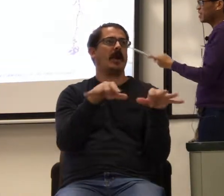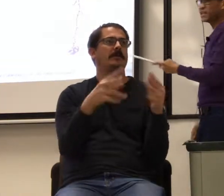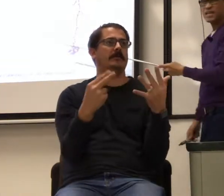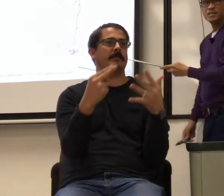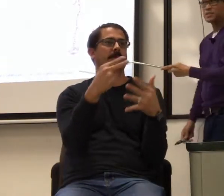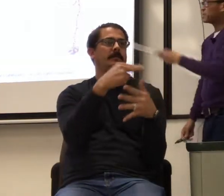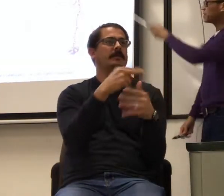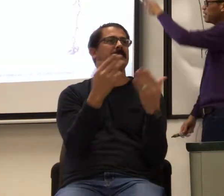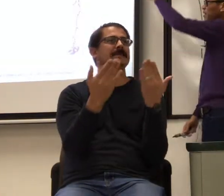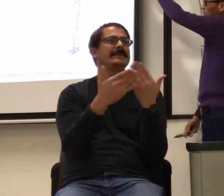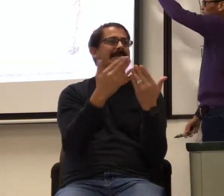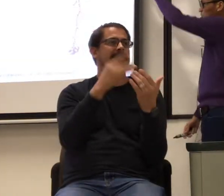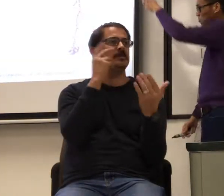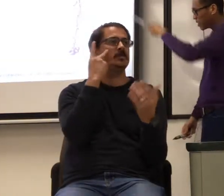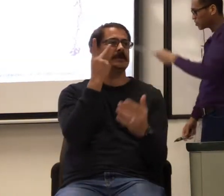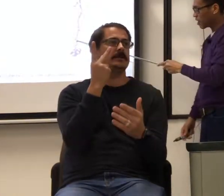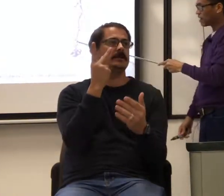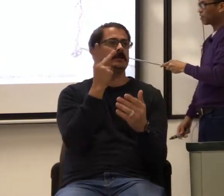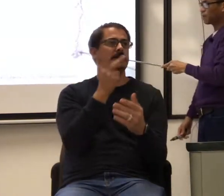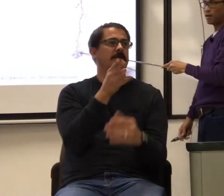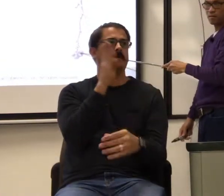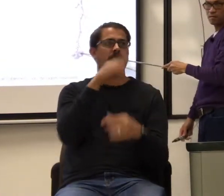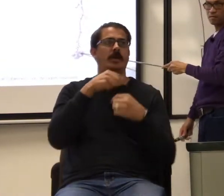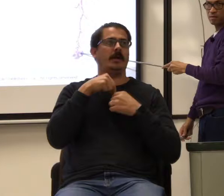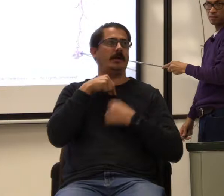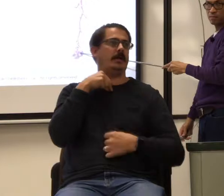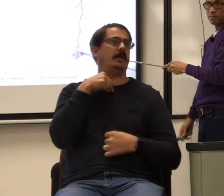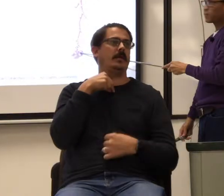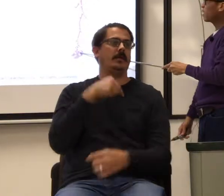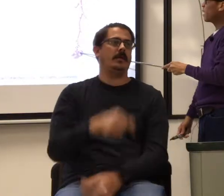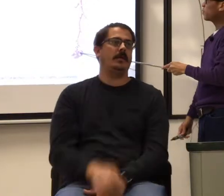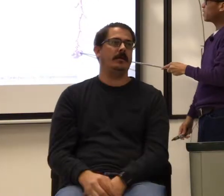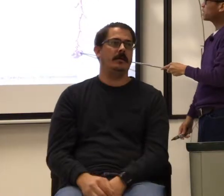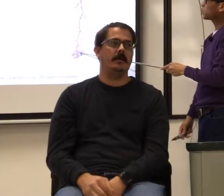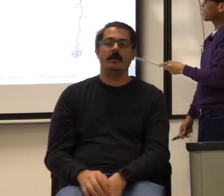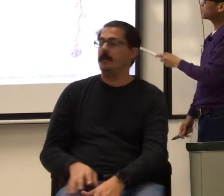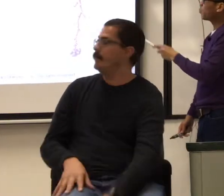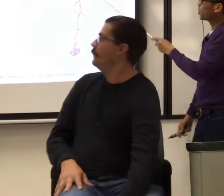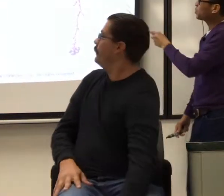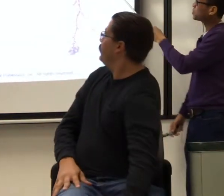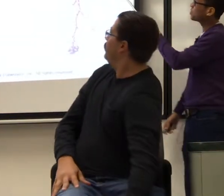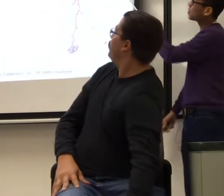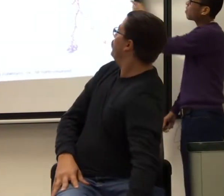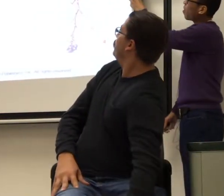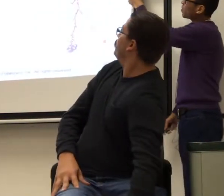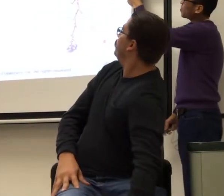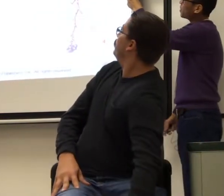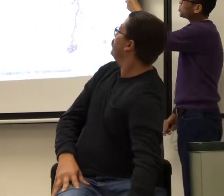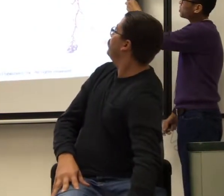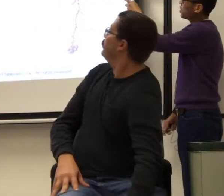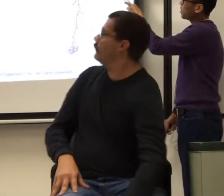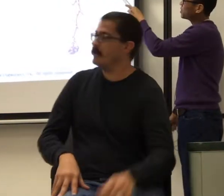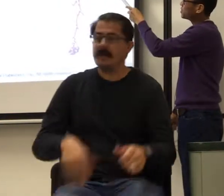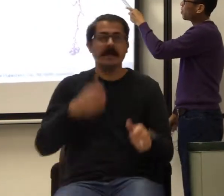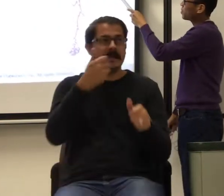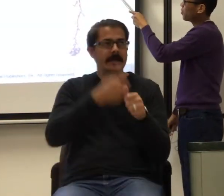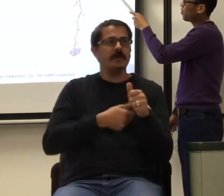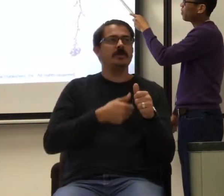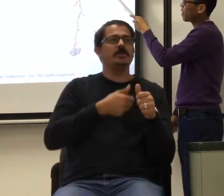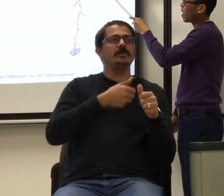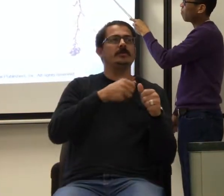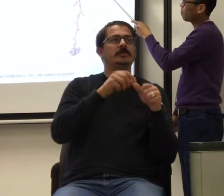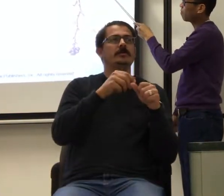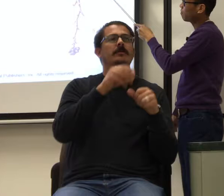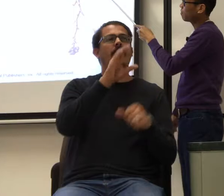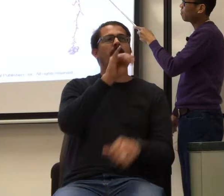So it's easy to see, it's a straight shot down to here. And with each branch point, you can see the cartilage is starting to